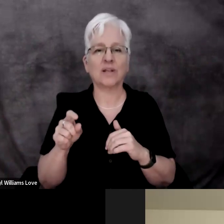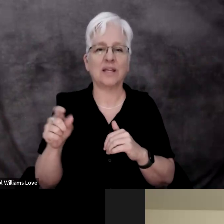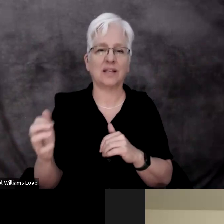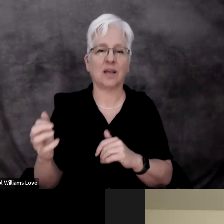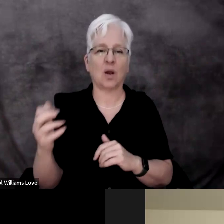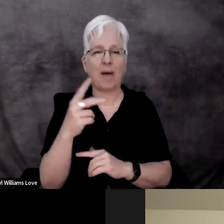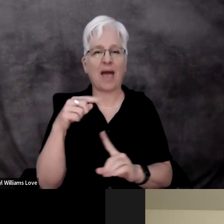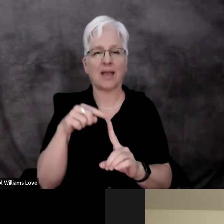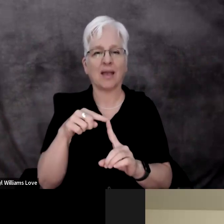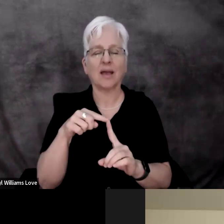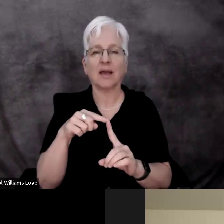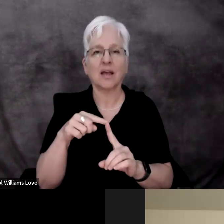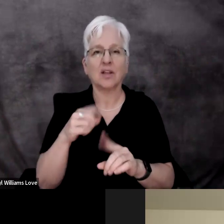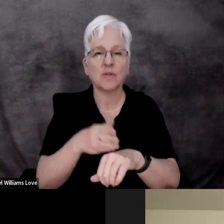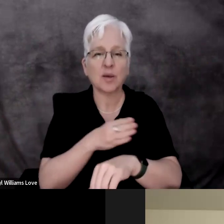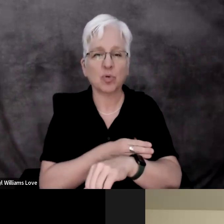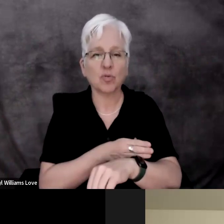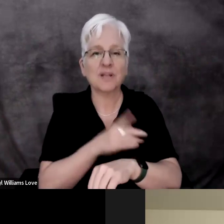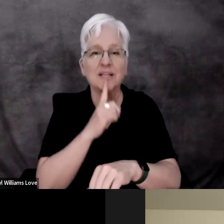is actual response